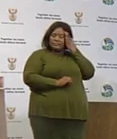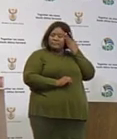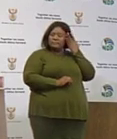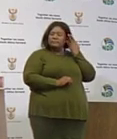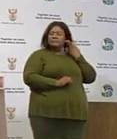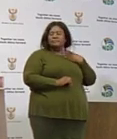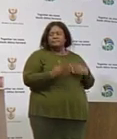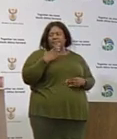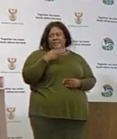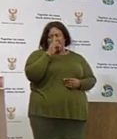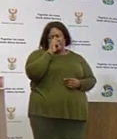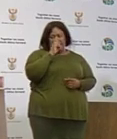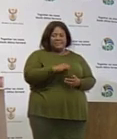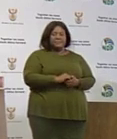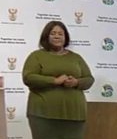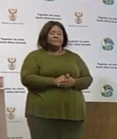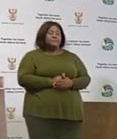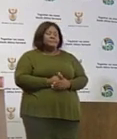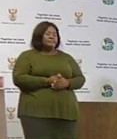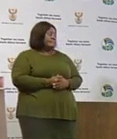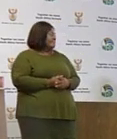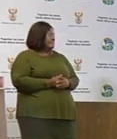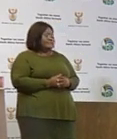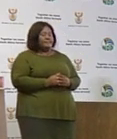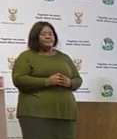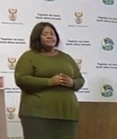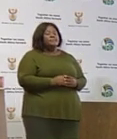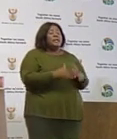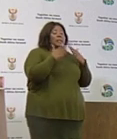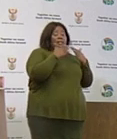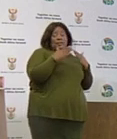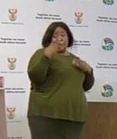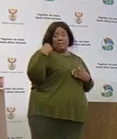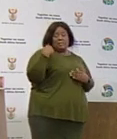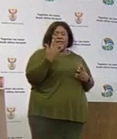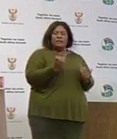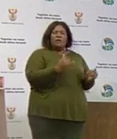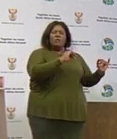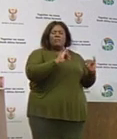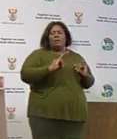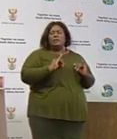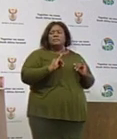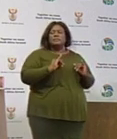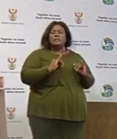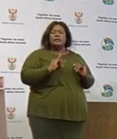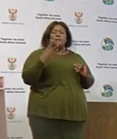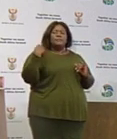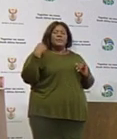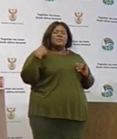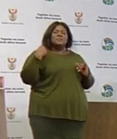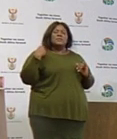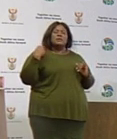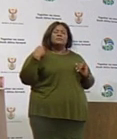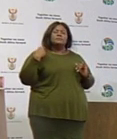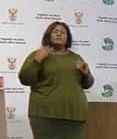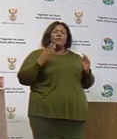Thank you, Sisi. Thank you, Minister Nzimanda. We will now call upon the Minister of Human